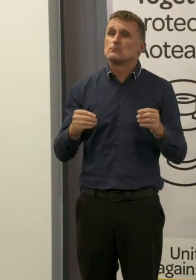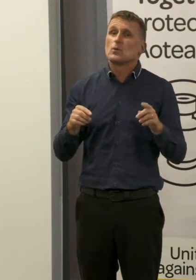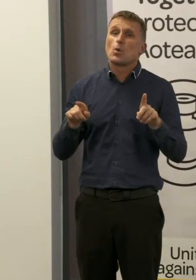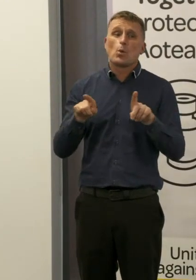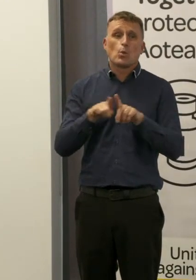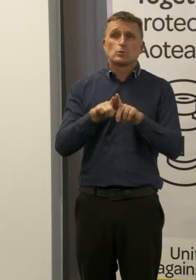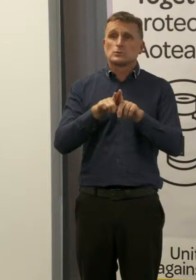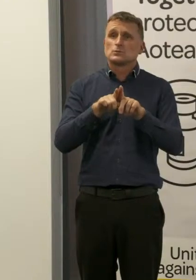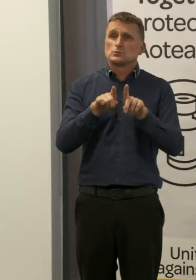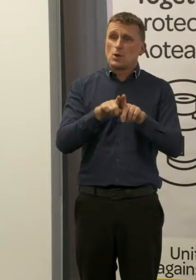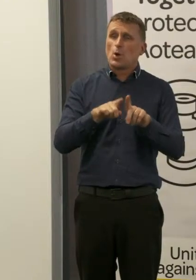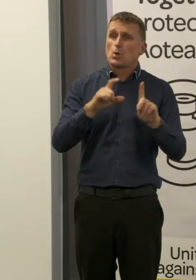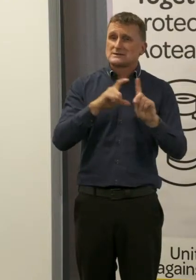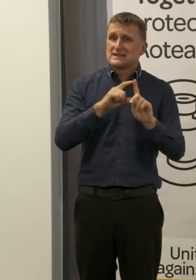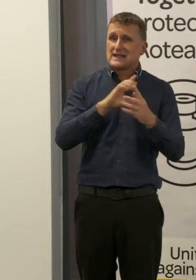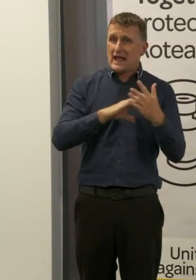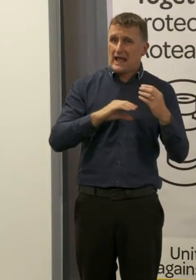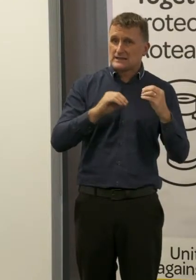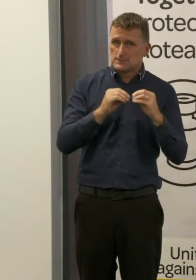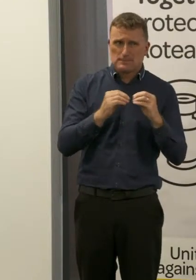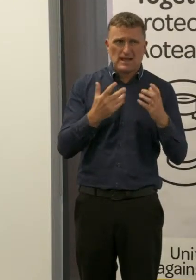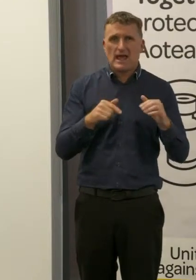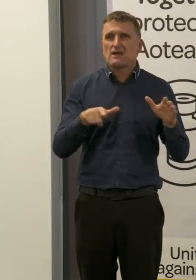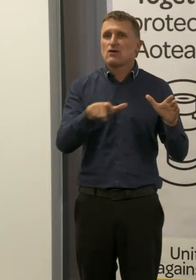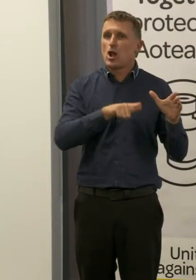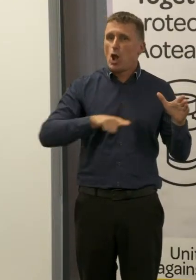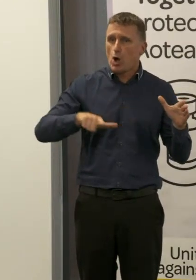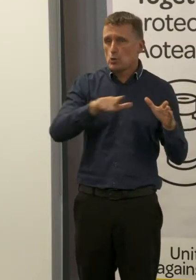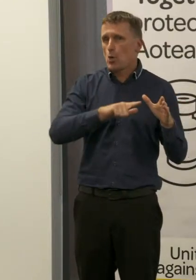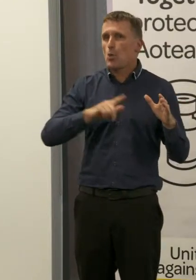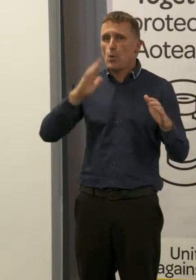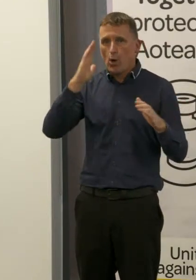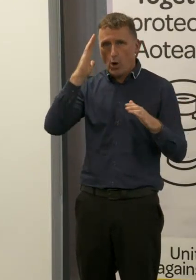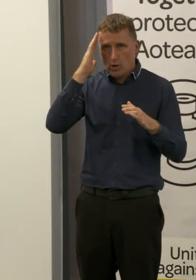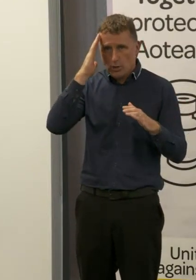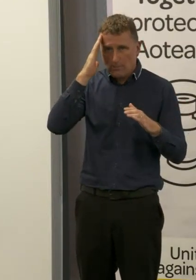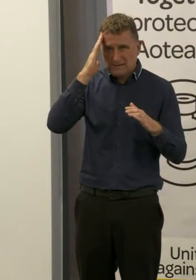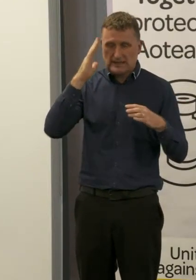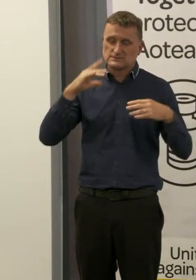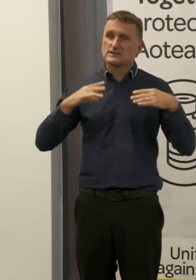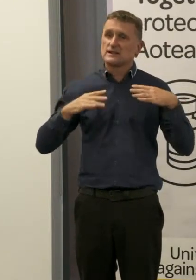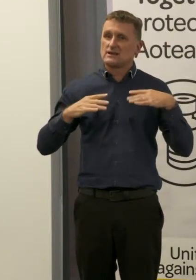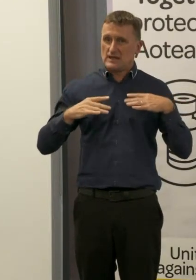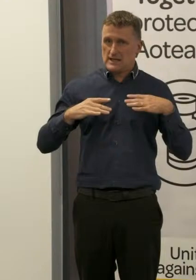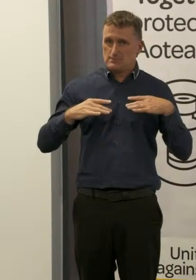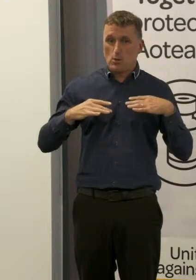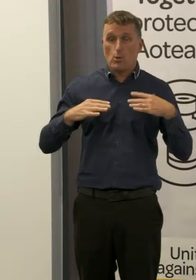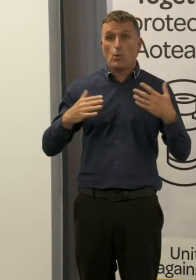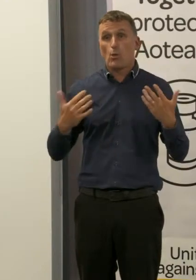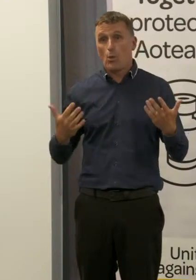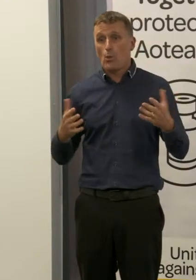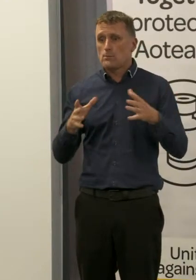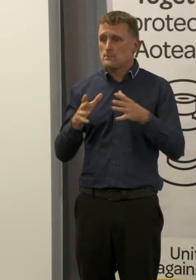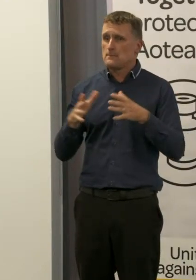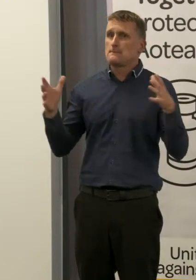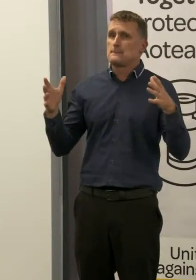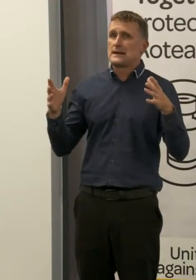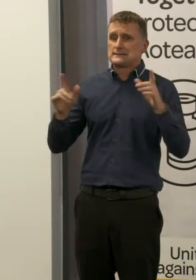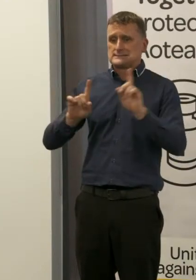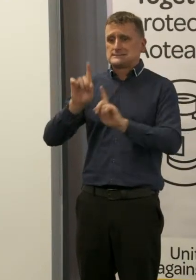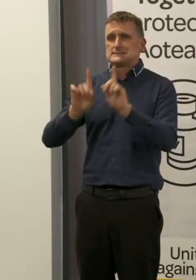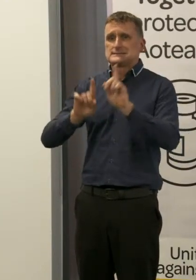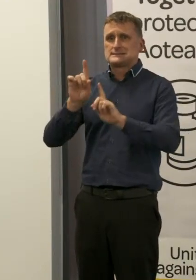local accommodation arrangements. Those are still there. We also still have rooms available, if we need to, in our large centres in